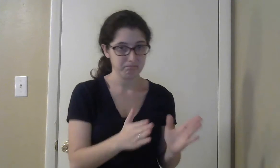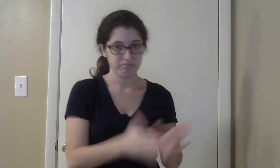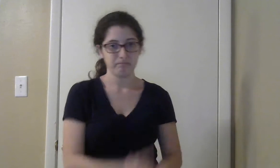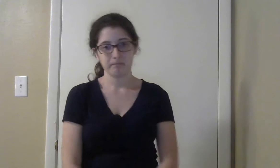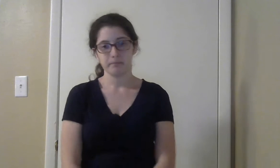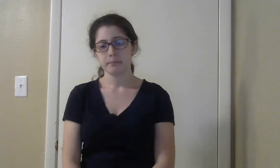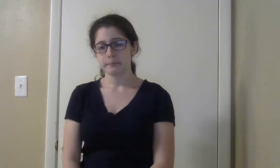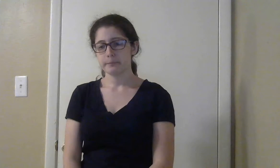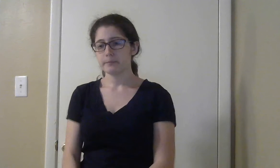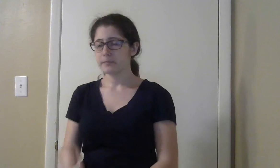New Testament,